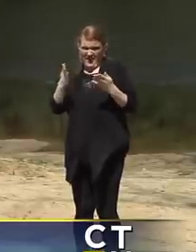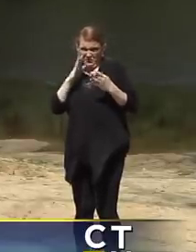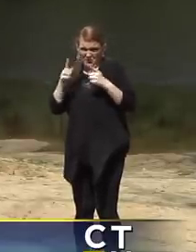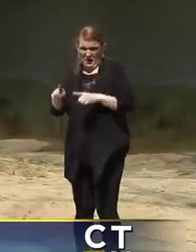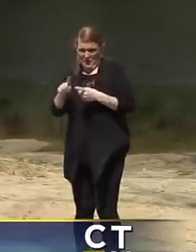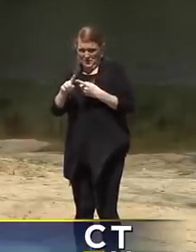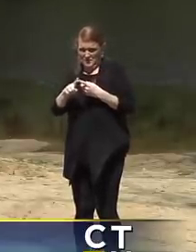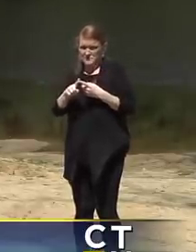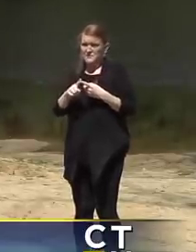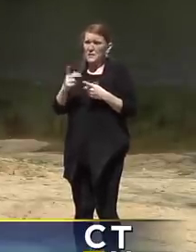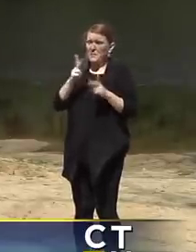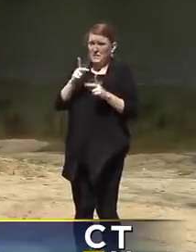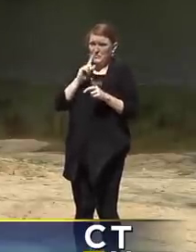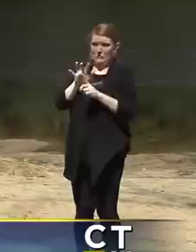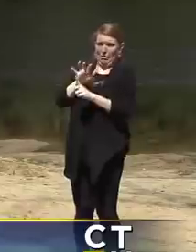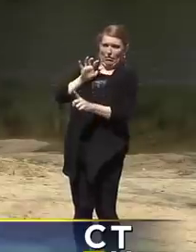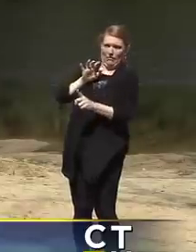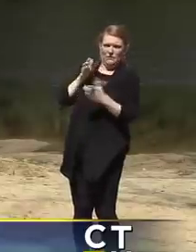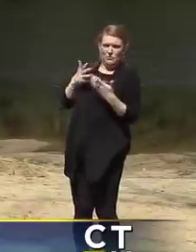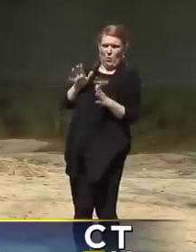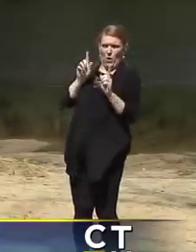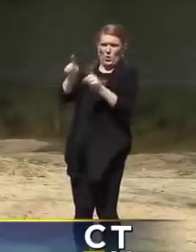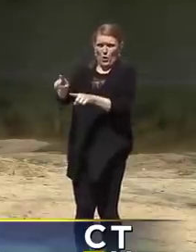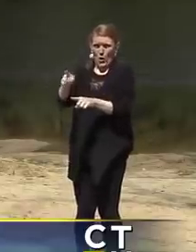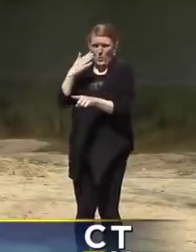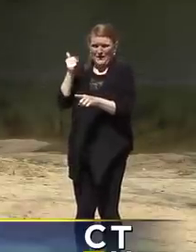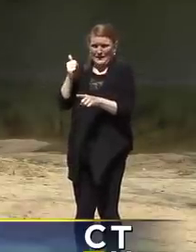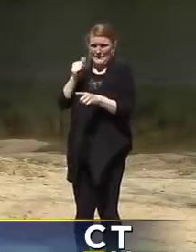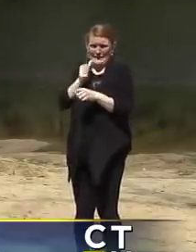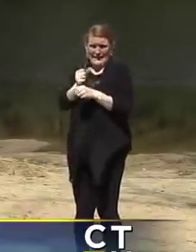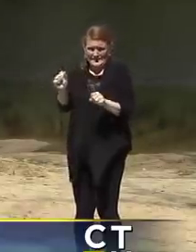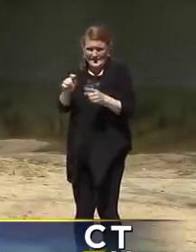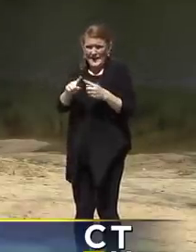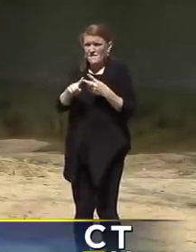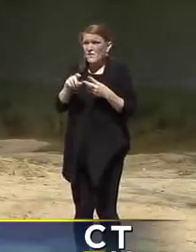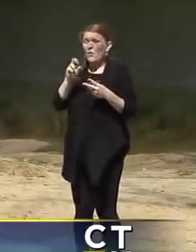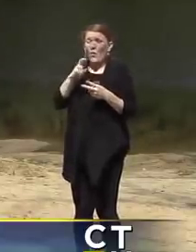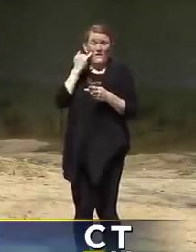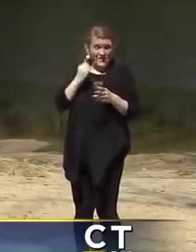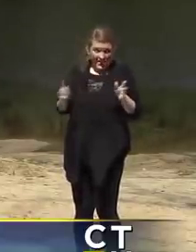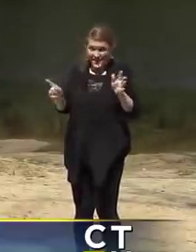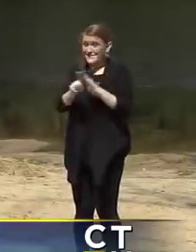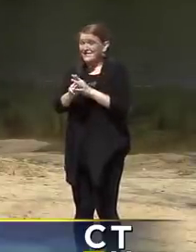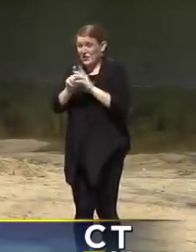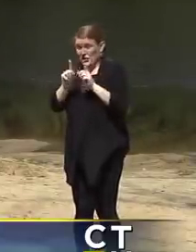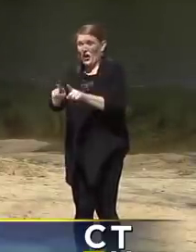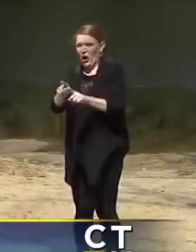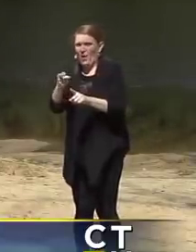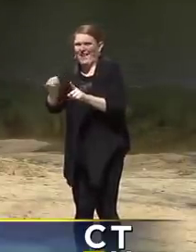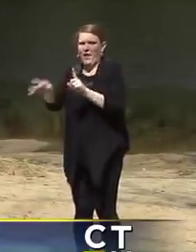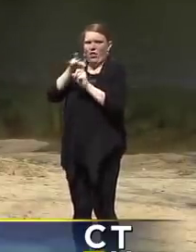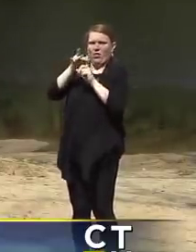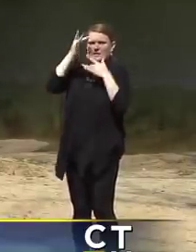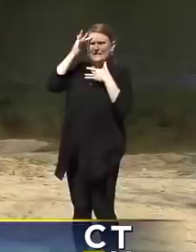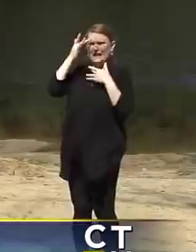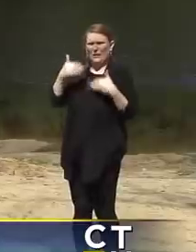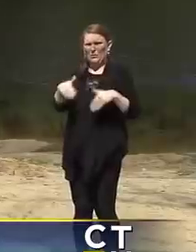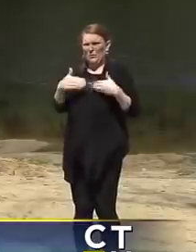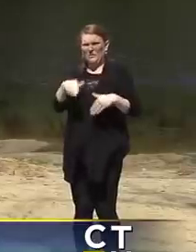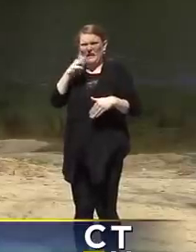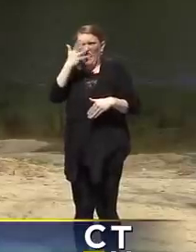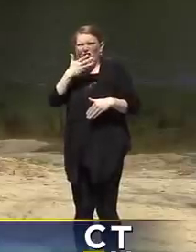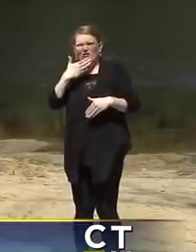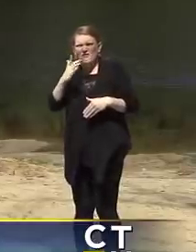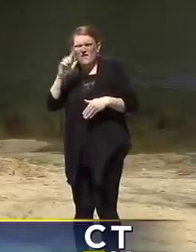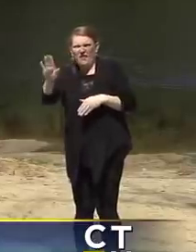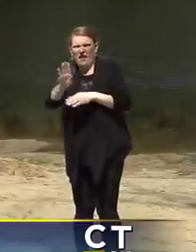an infection, both of which would be terrible business decisions as well for those casinos. So I think we ought to work